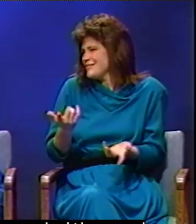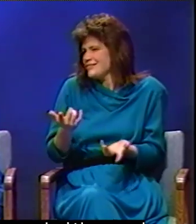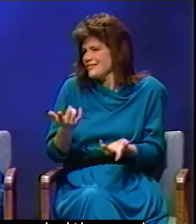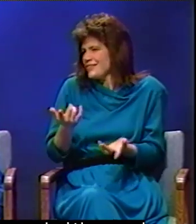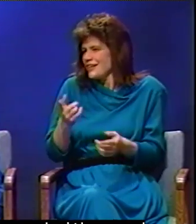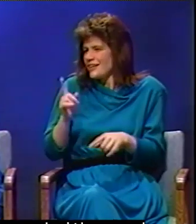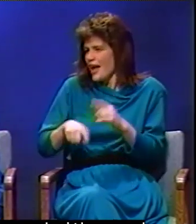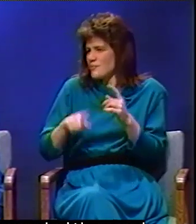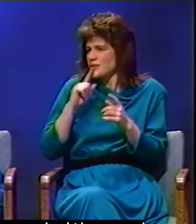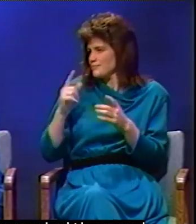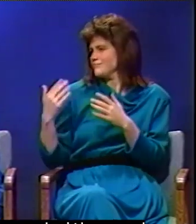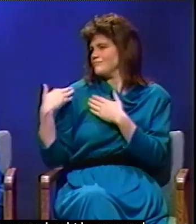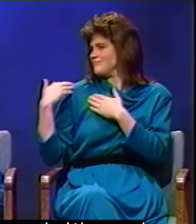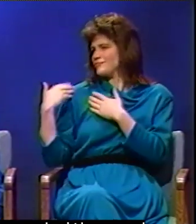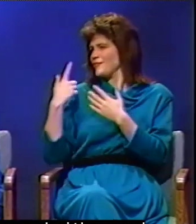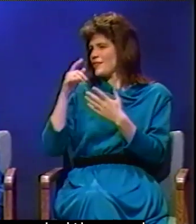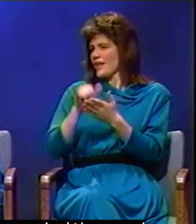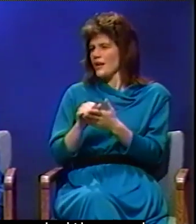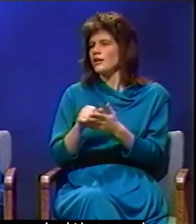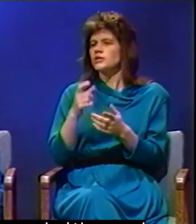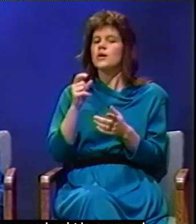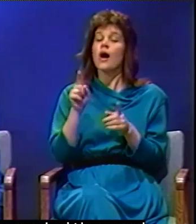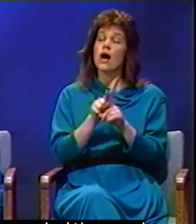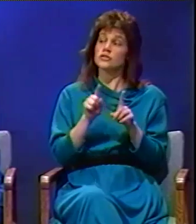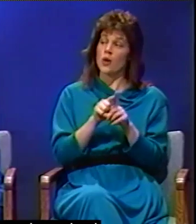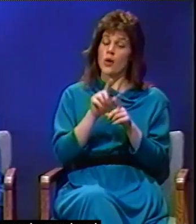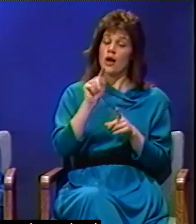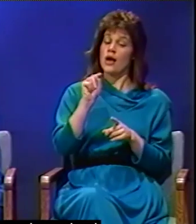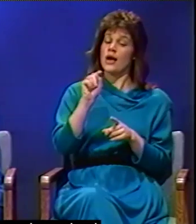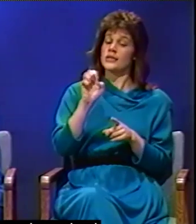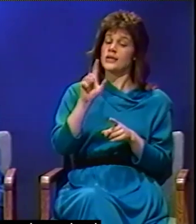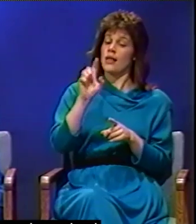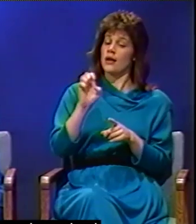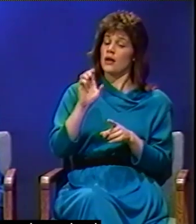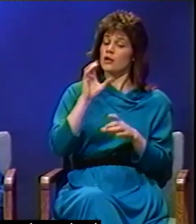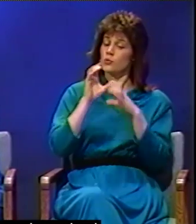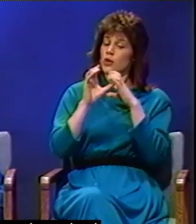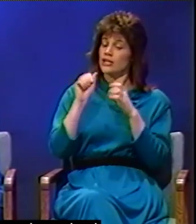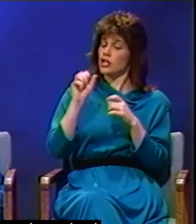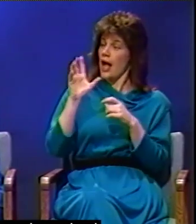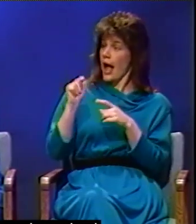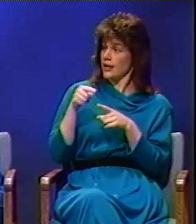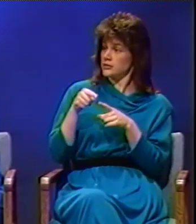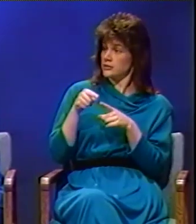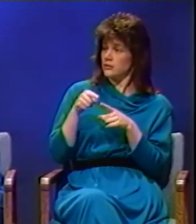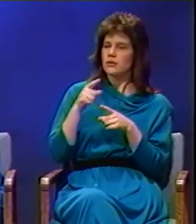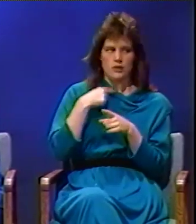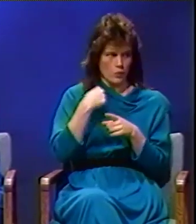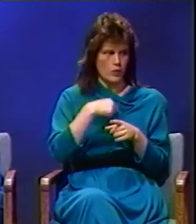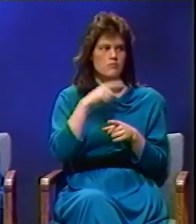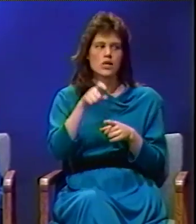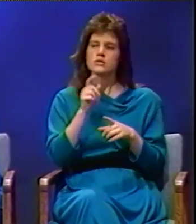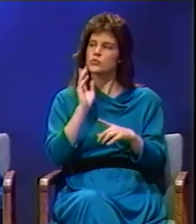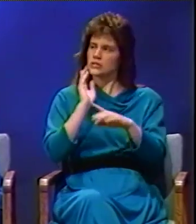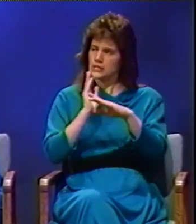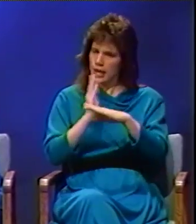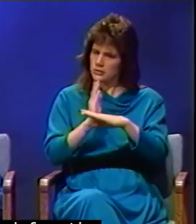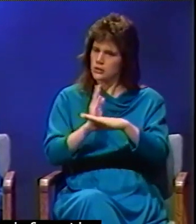We are also covered with regard to the Telecommunication Act that we must protect the confidentiality of that information.